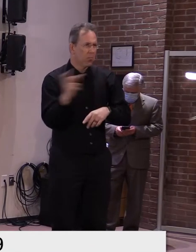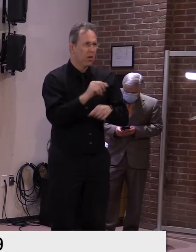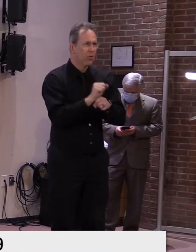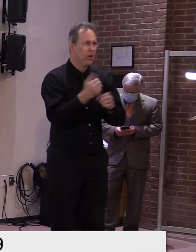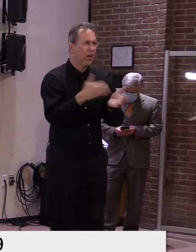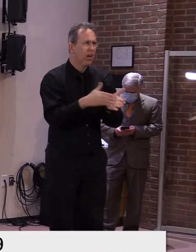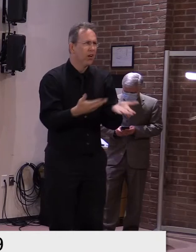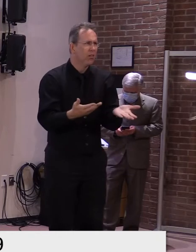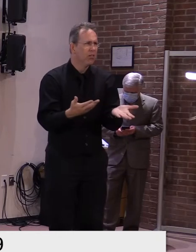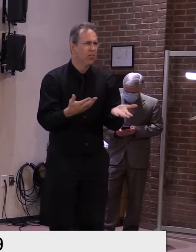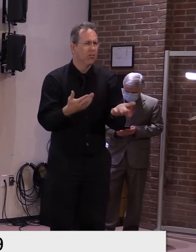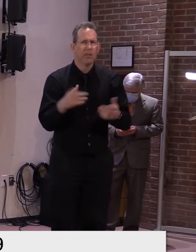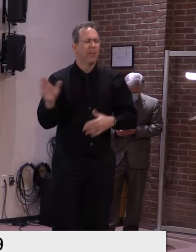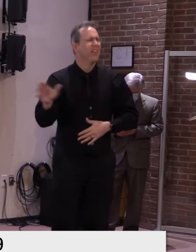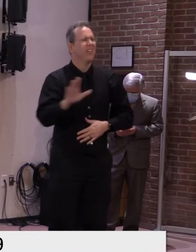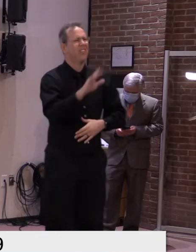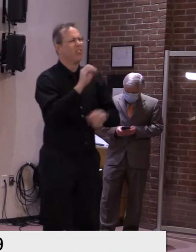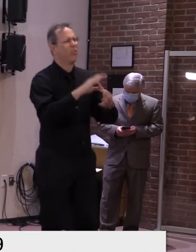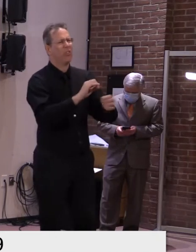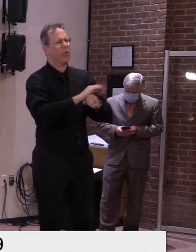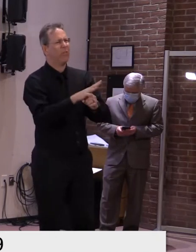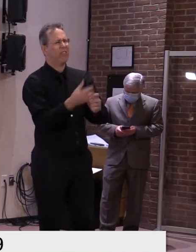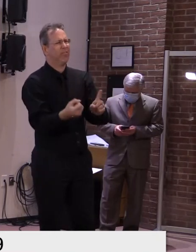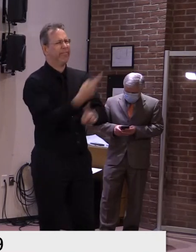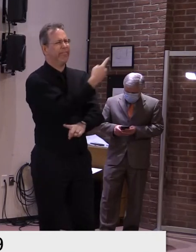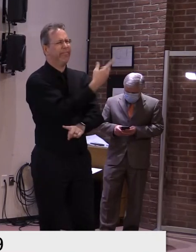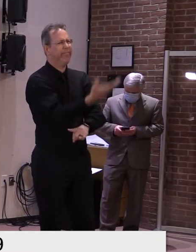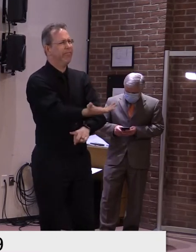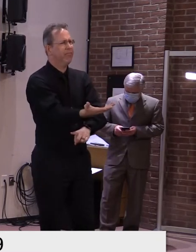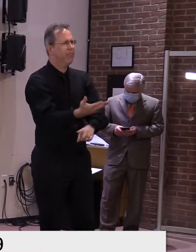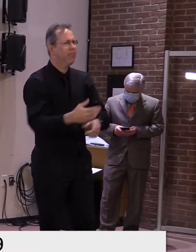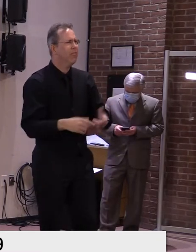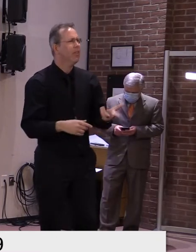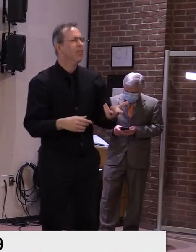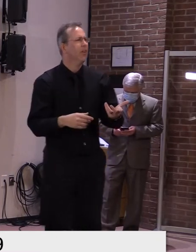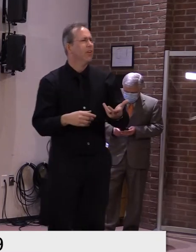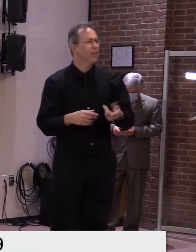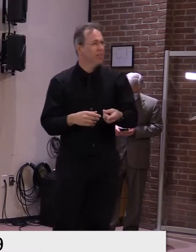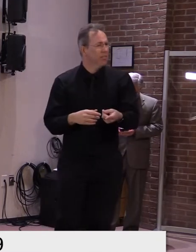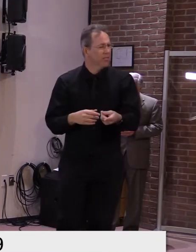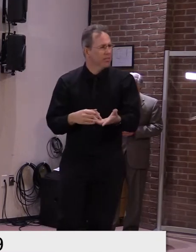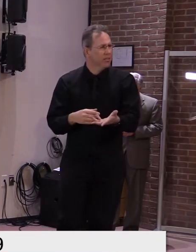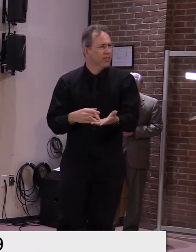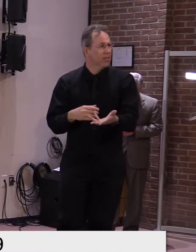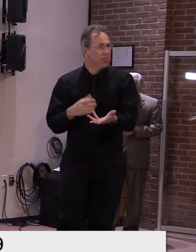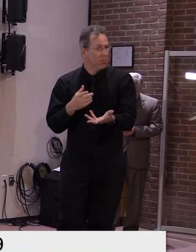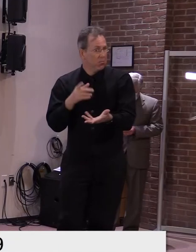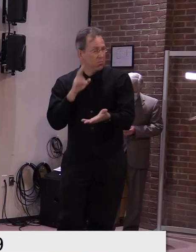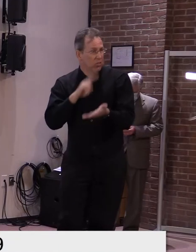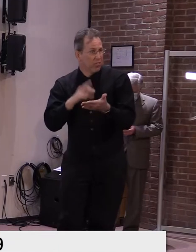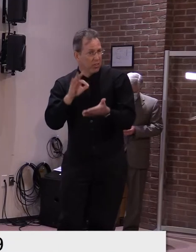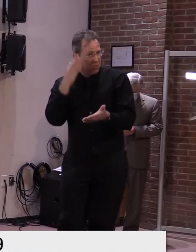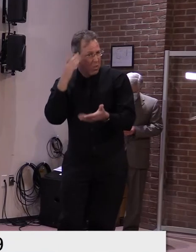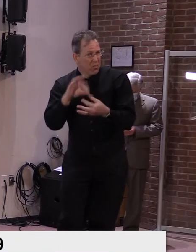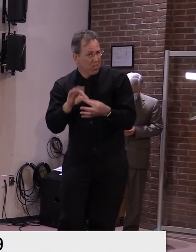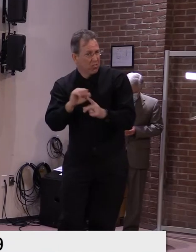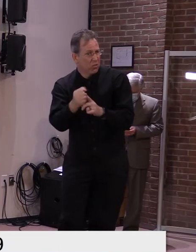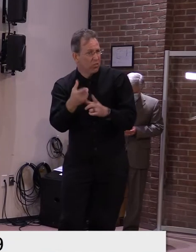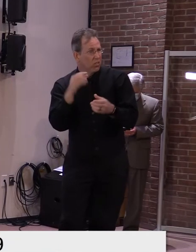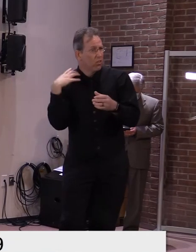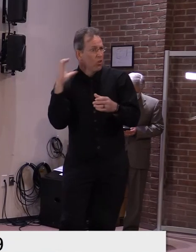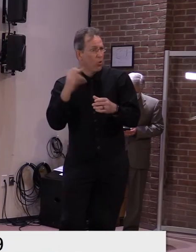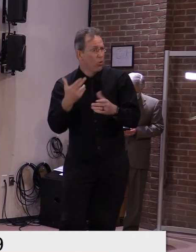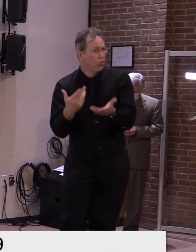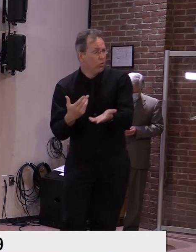decisions? Yeah, thank you. I'm not familiar with the specifics of the circumstance, but I will say that school districts are required to perform